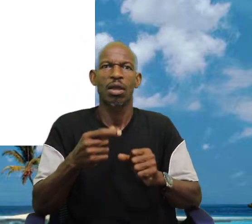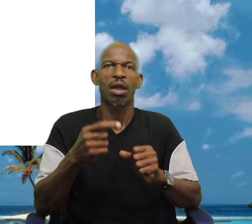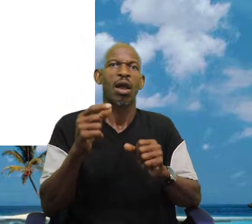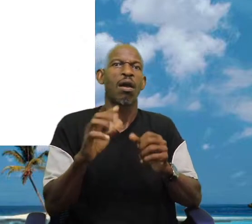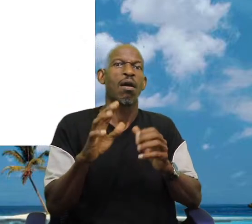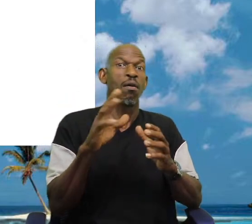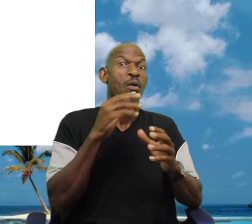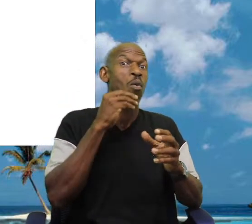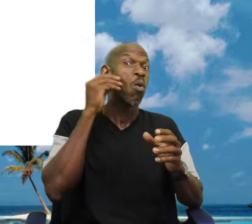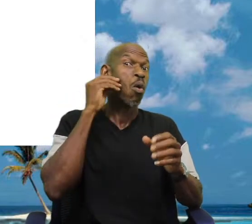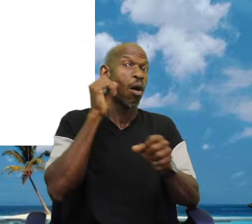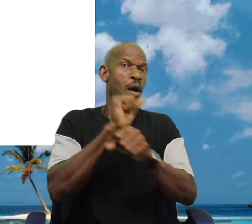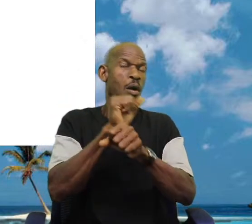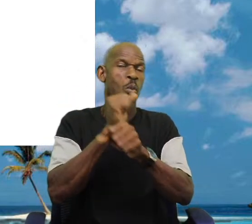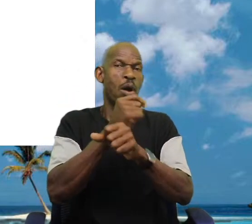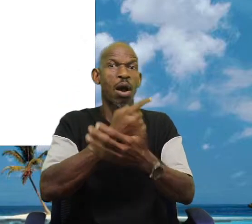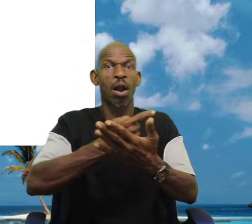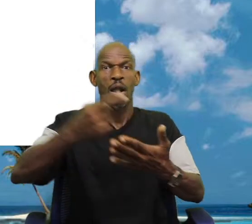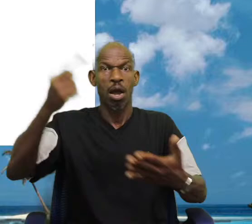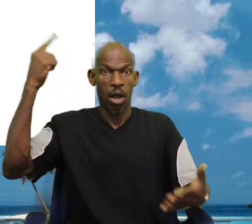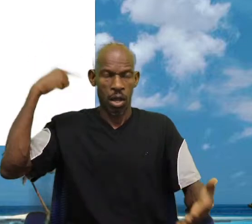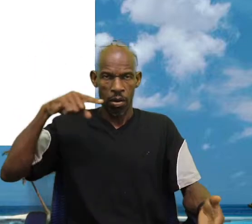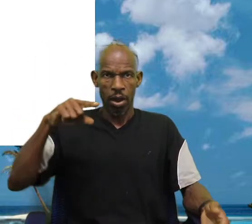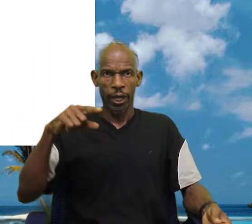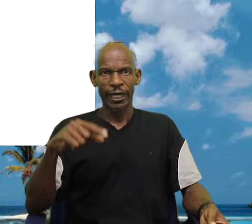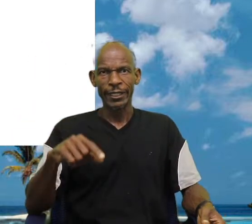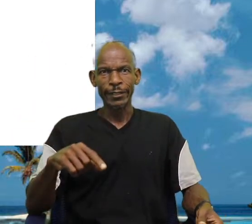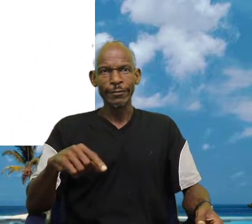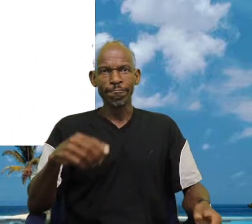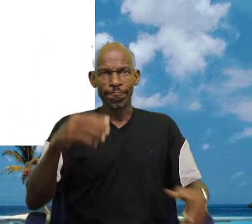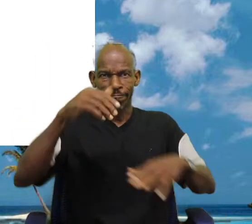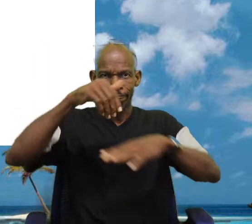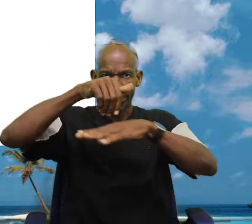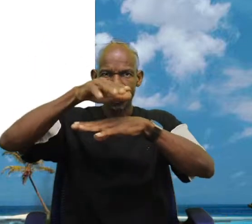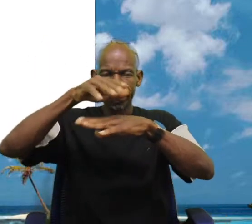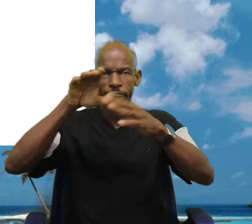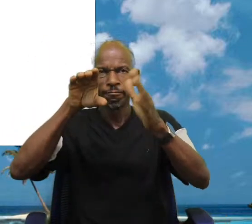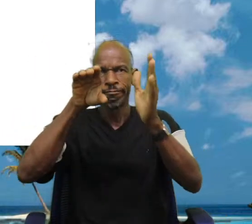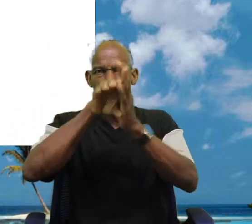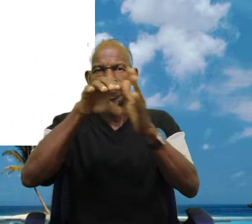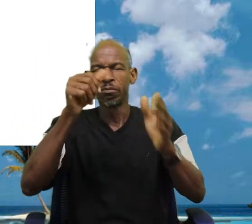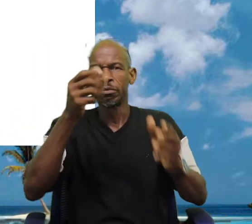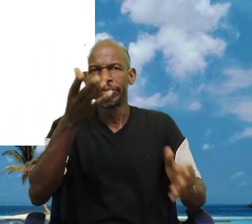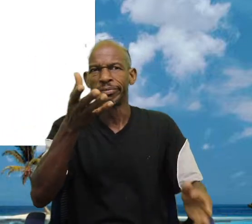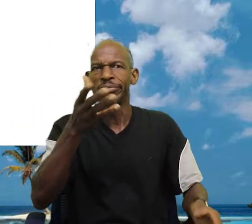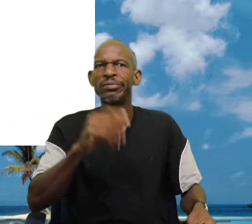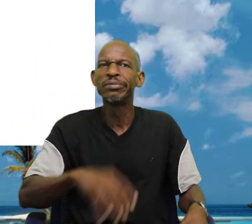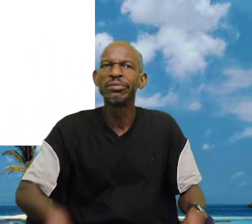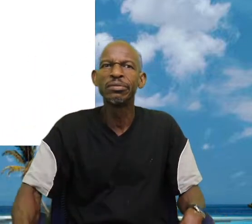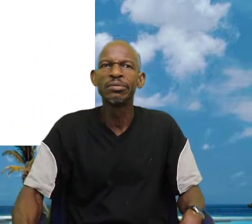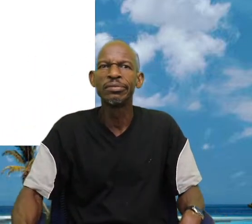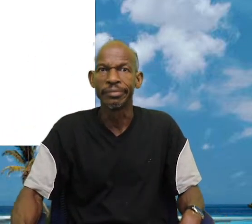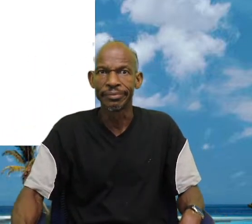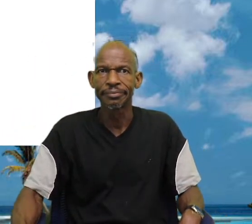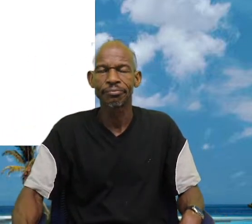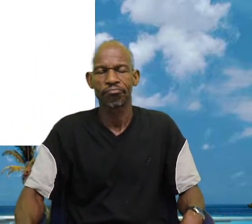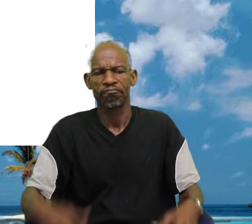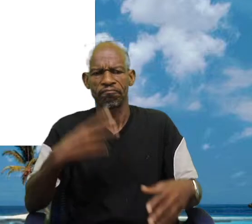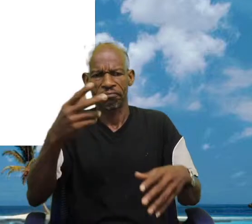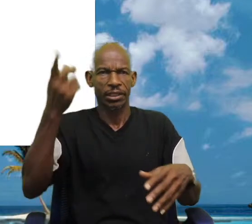send information, when I give them a picture of, I give you a picture of a shoe.